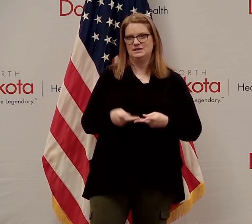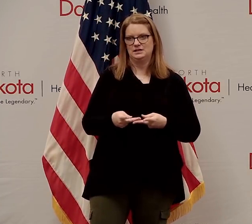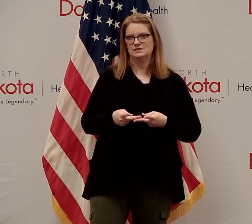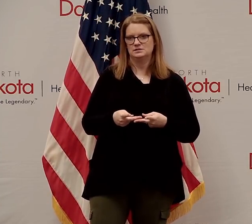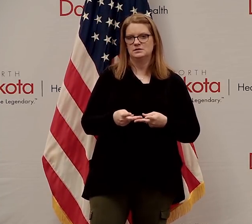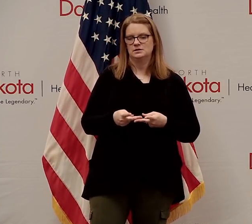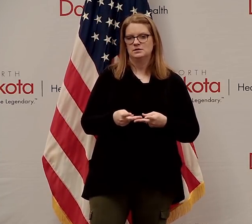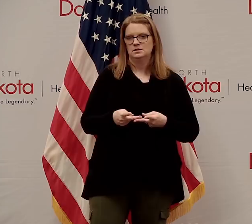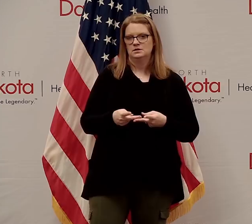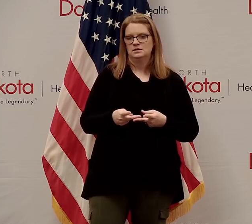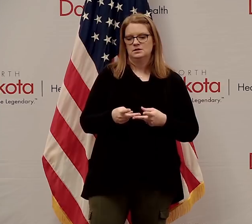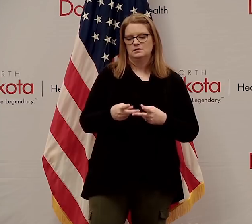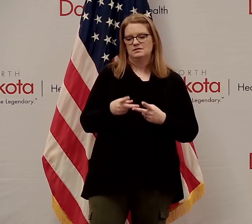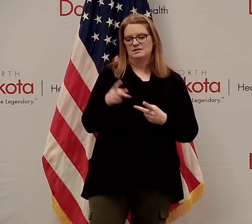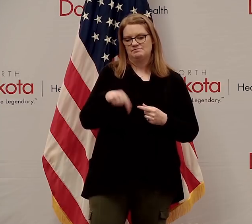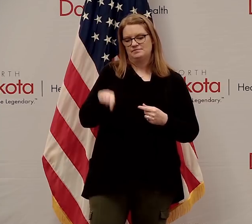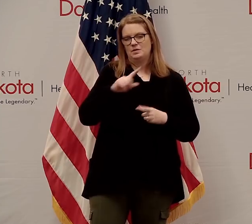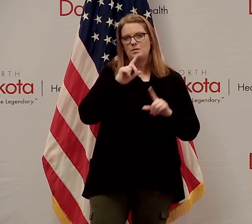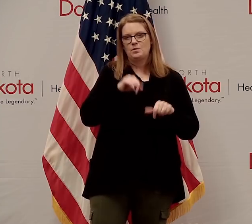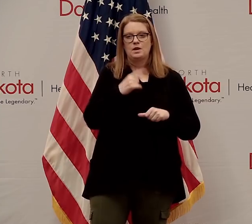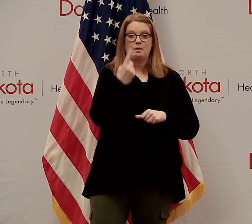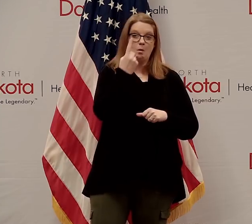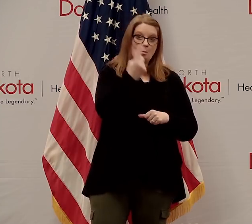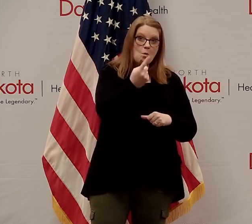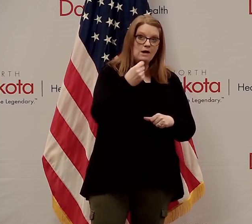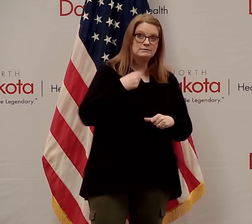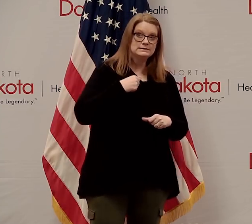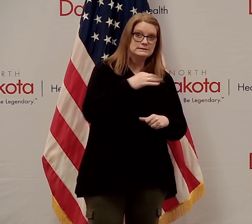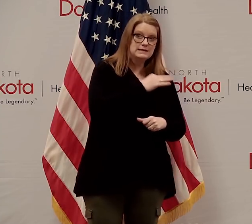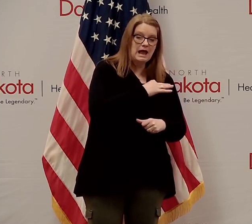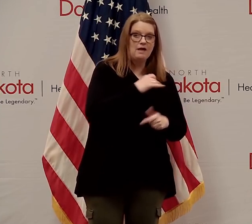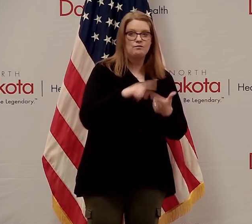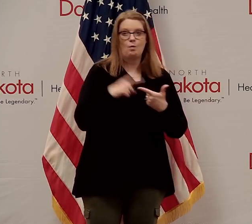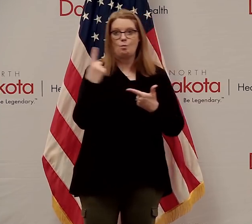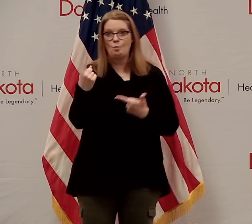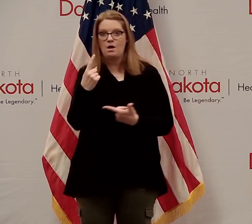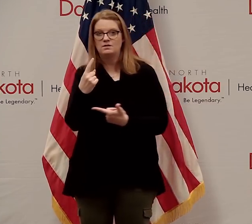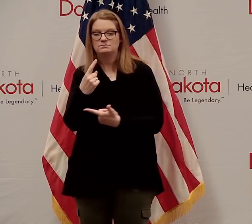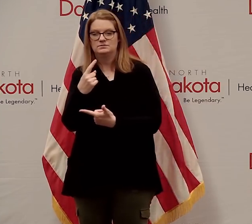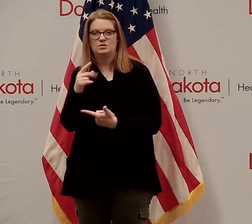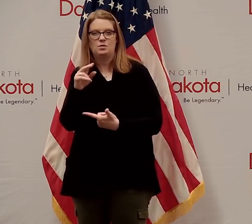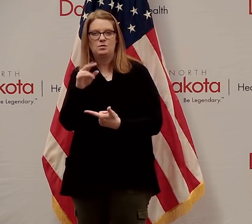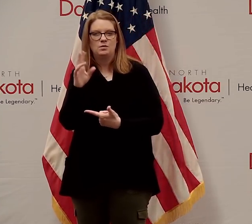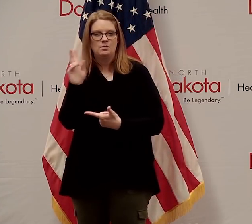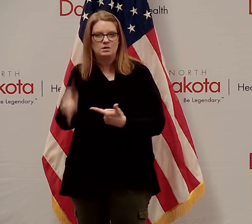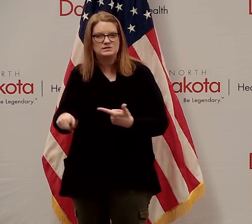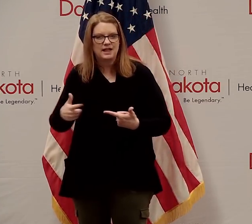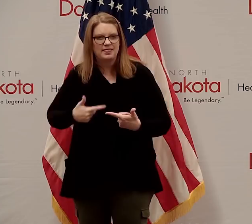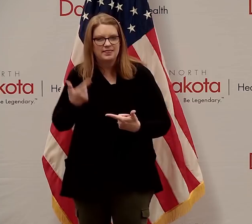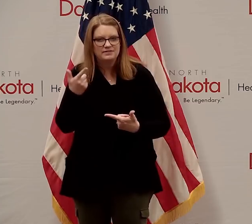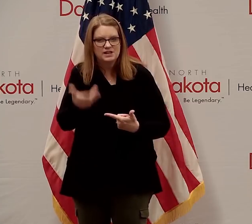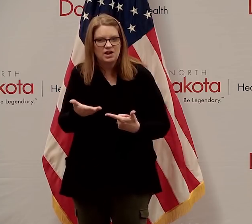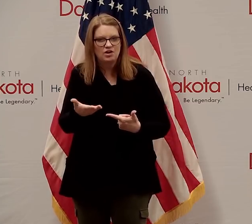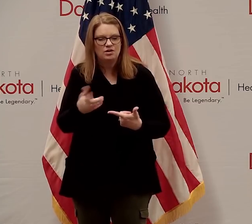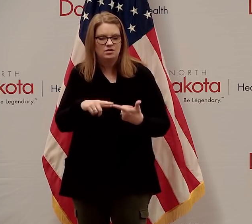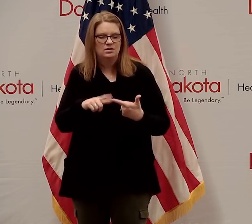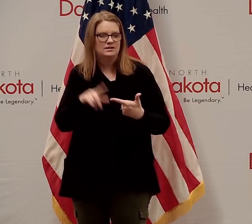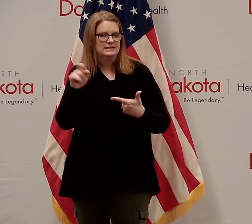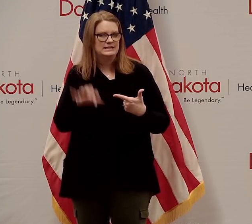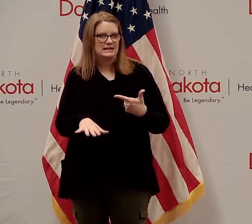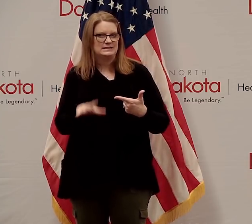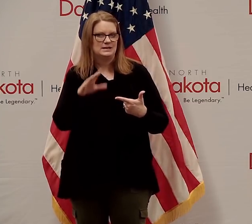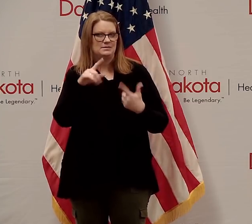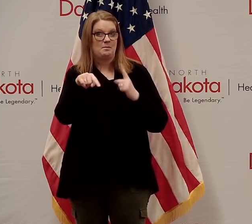of this morning, had reported either one staff member or one resident that had tested